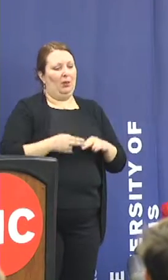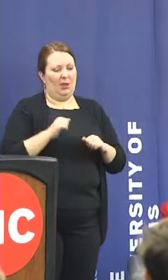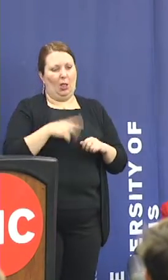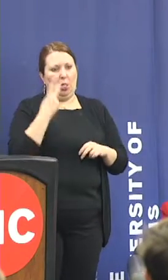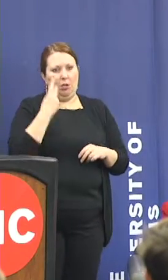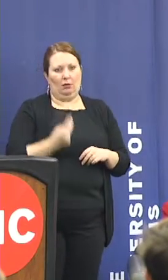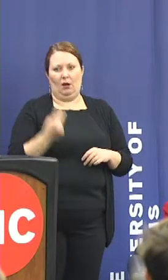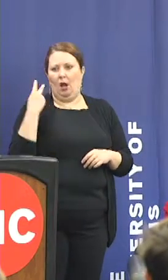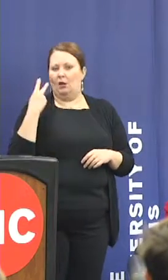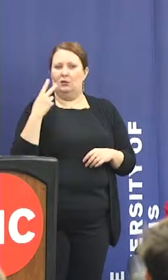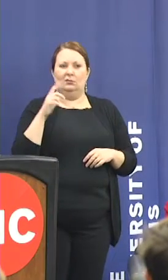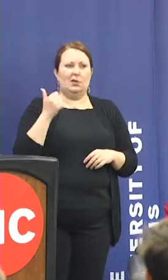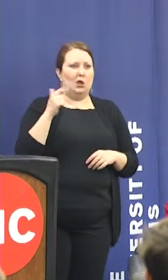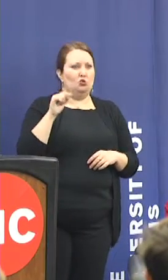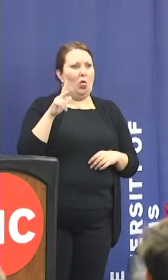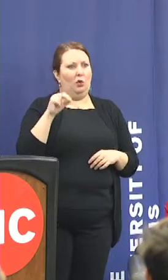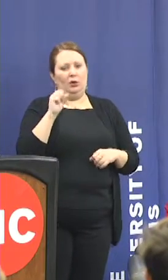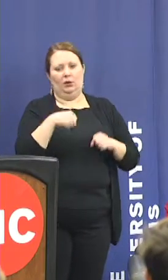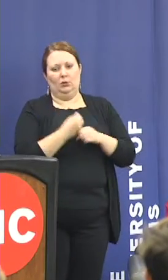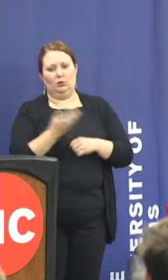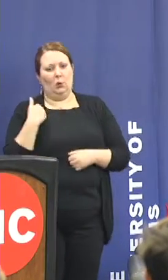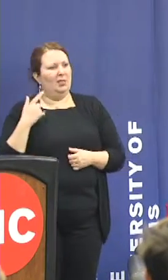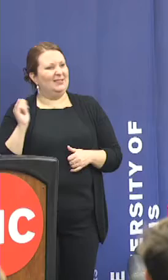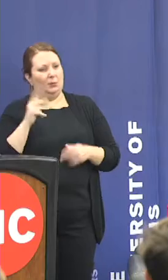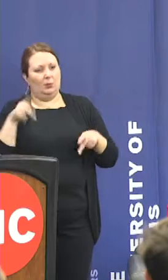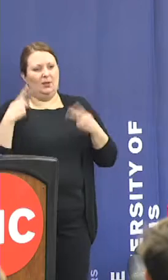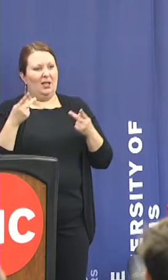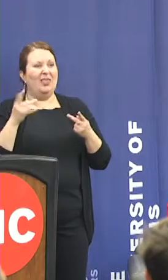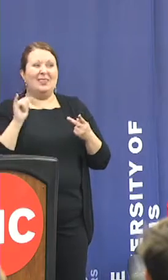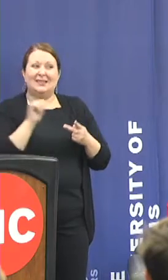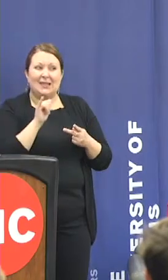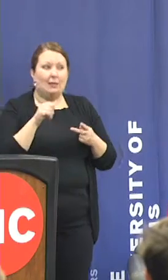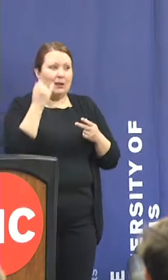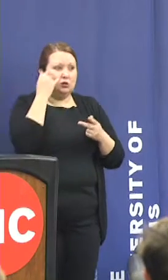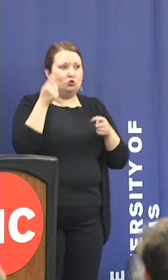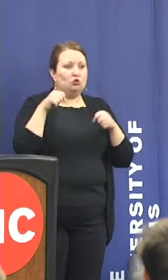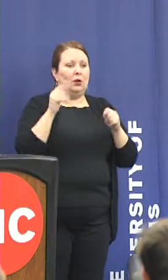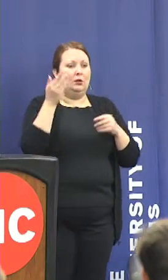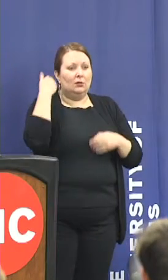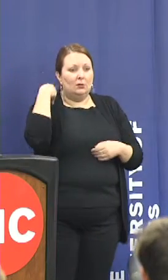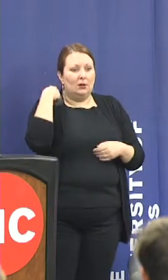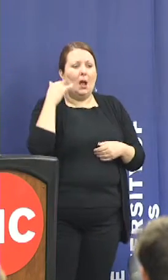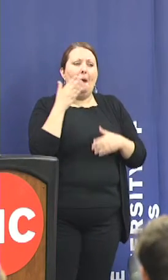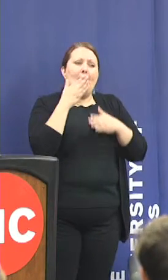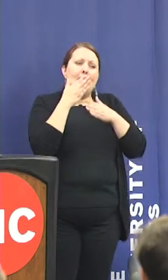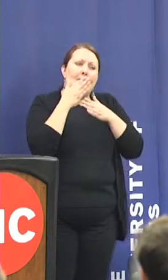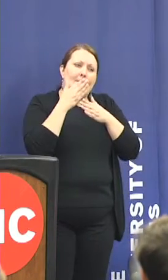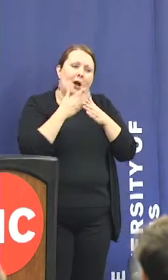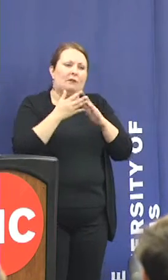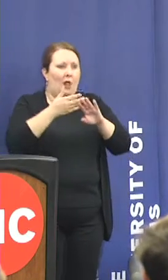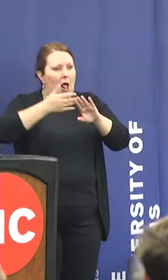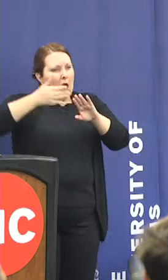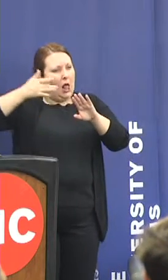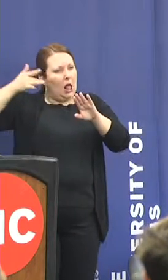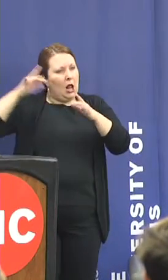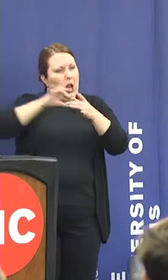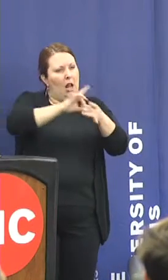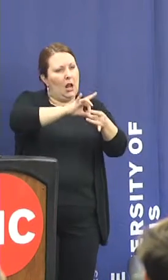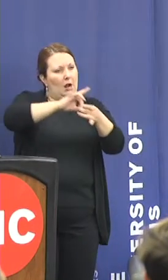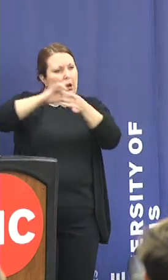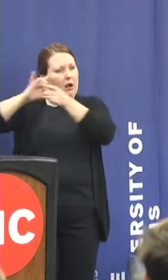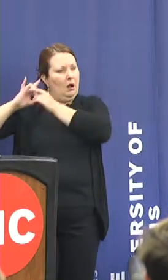see the same kinds of proposals coming forward. In fact, this has been tried before. So yes, it is part and parcel of a long process that has been